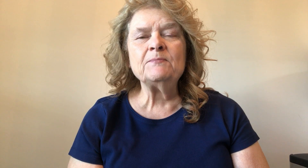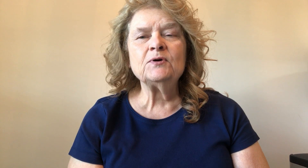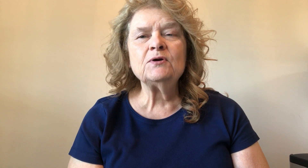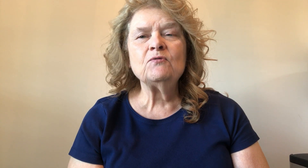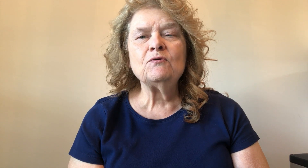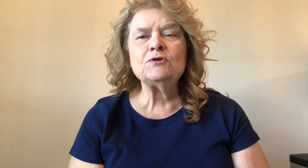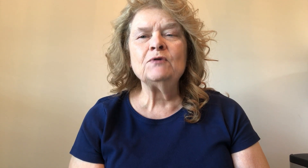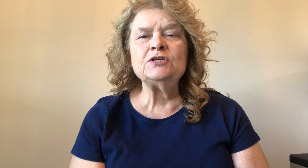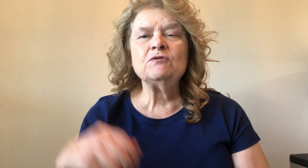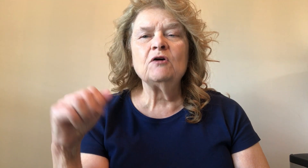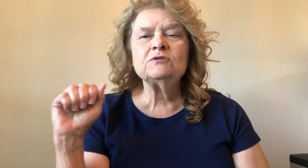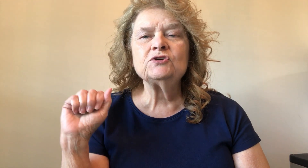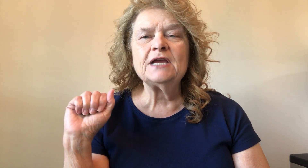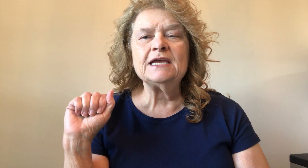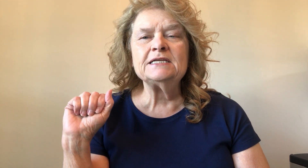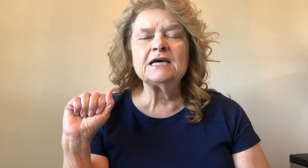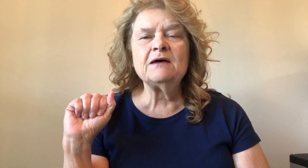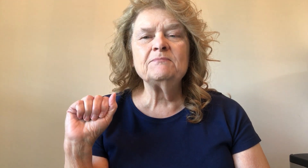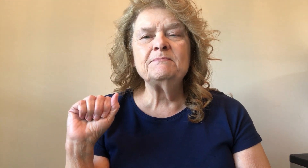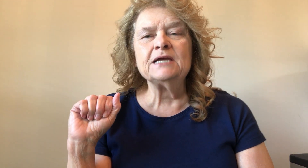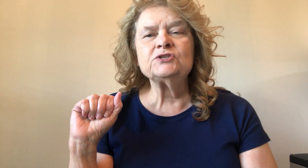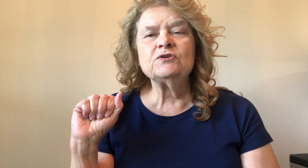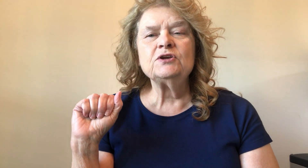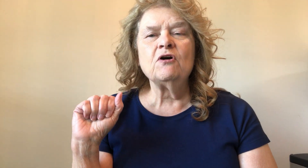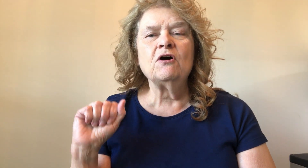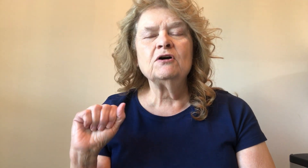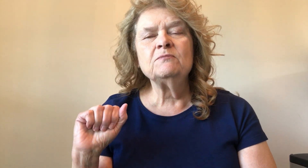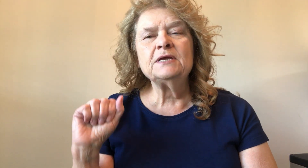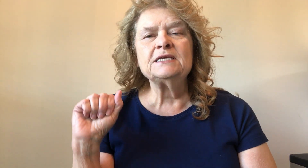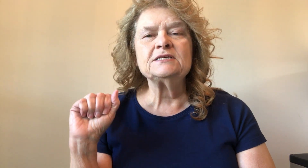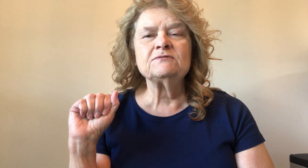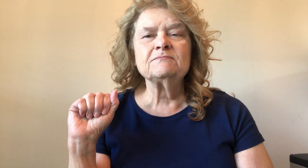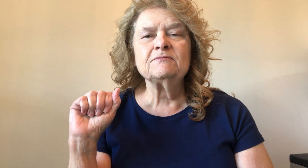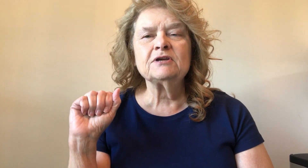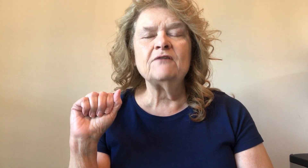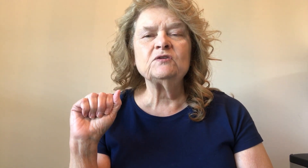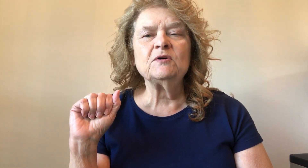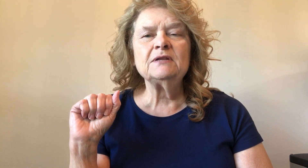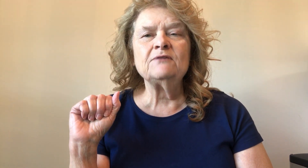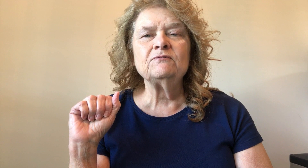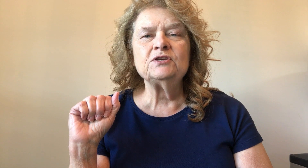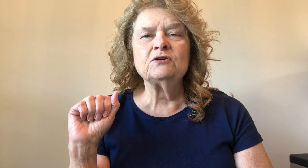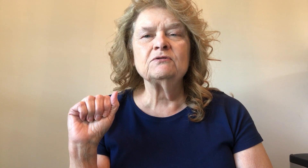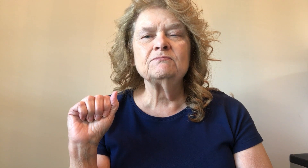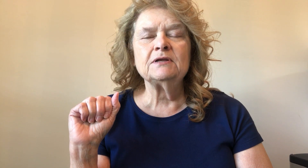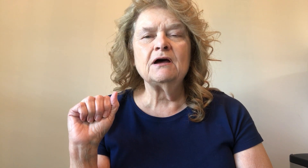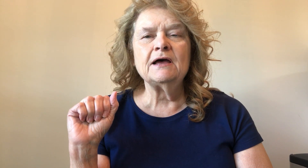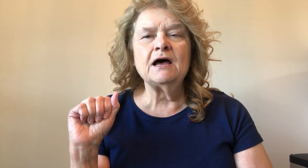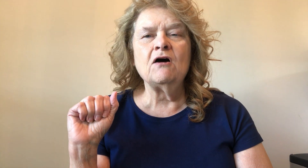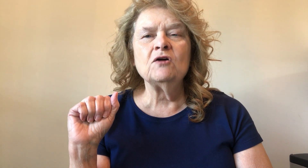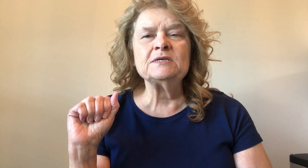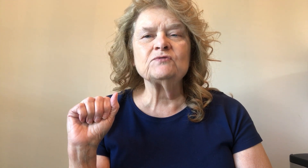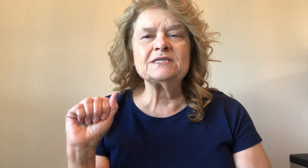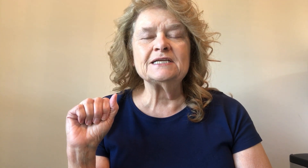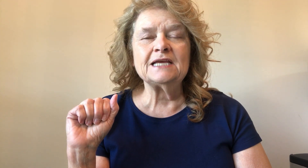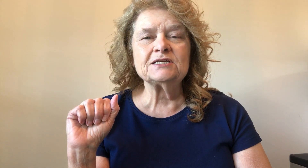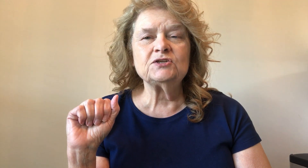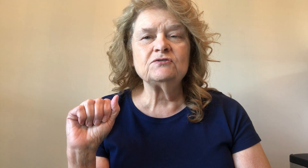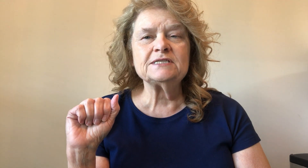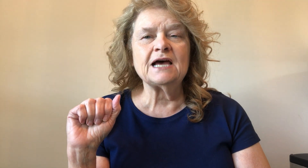remember, when you hold your hand up, make sure your arm is comfortable and your arm is resting next to your